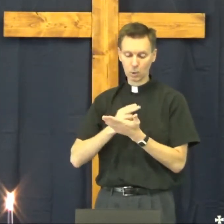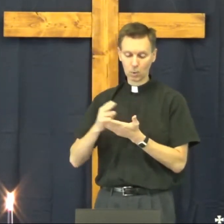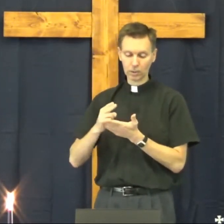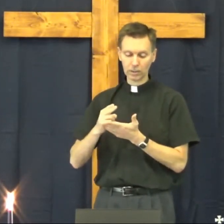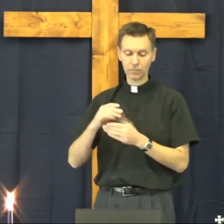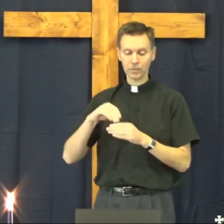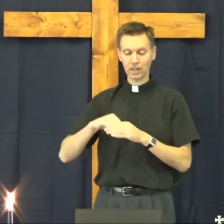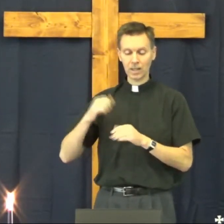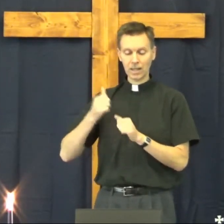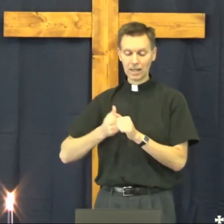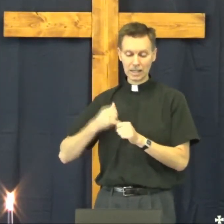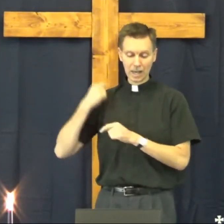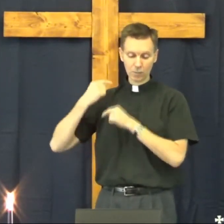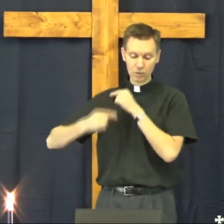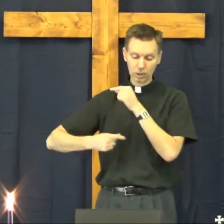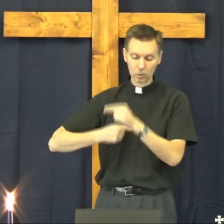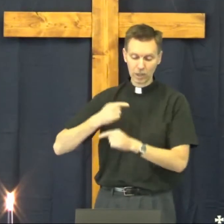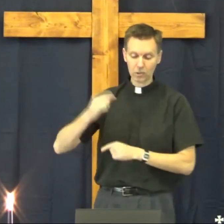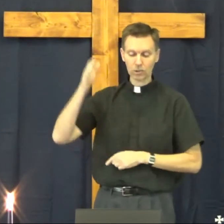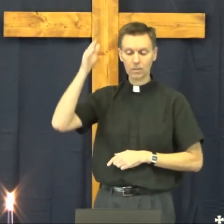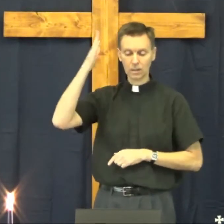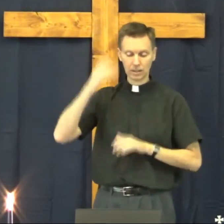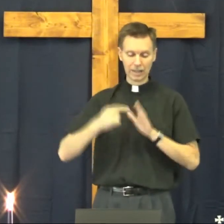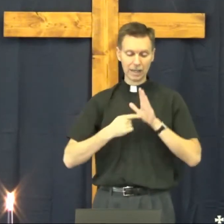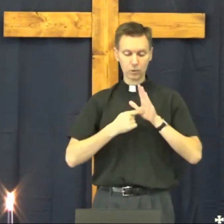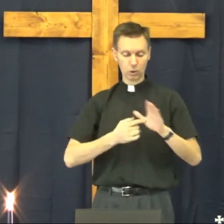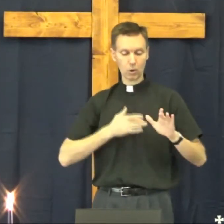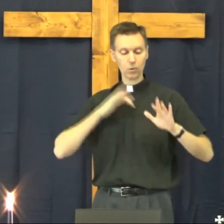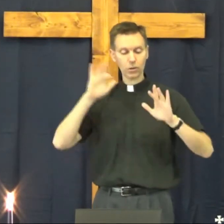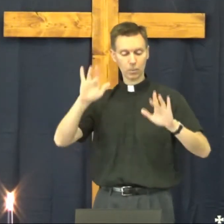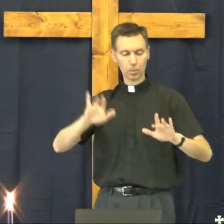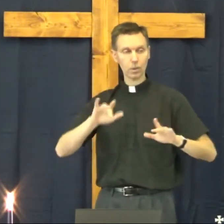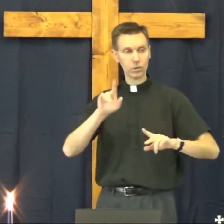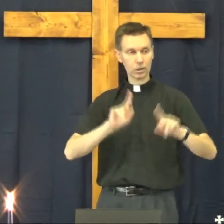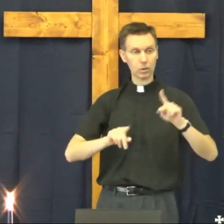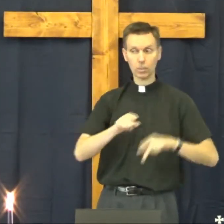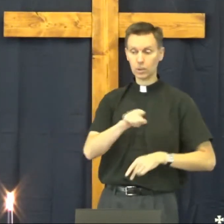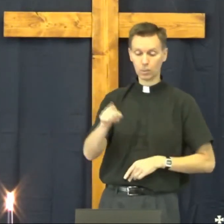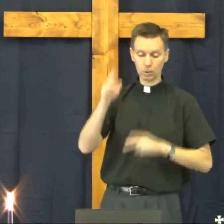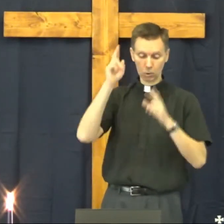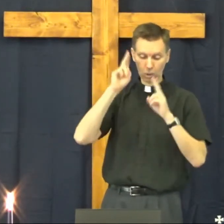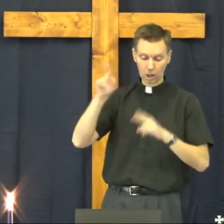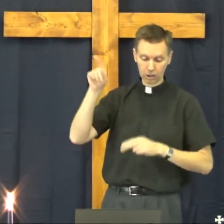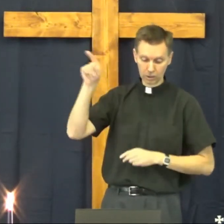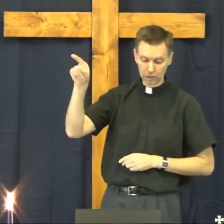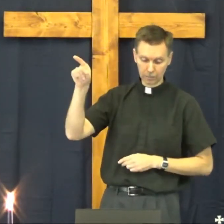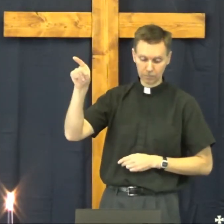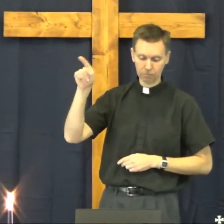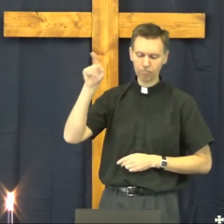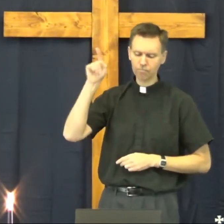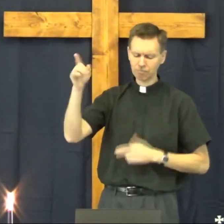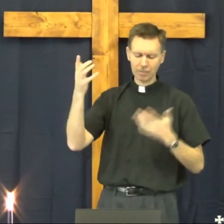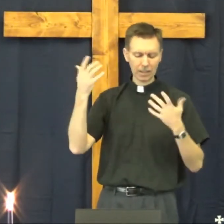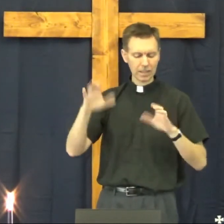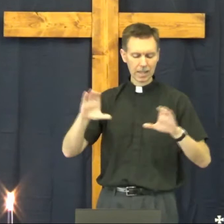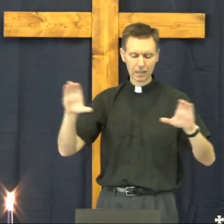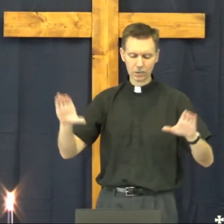holy. In every generation, God shows mercy to people who honor him. He has